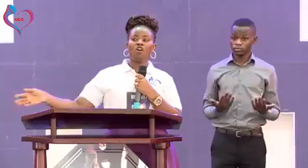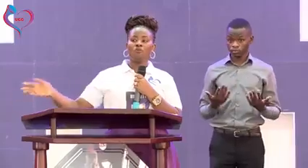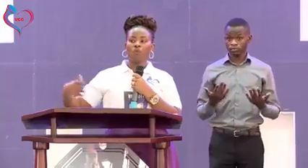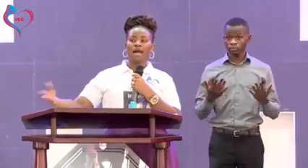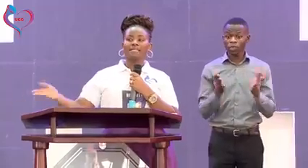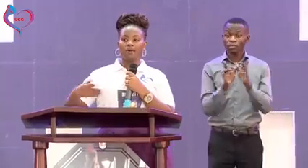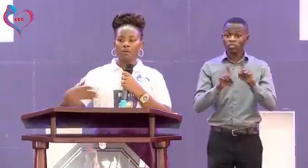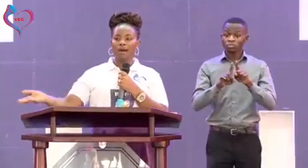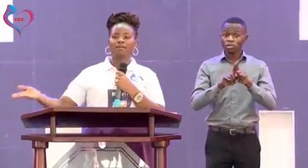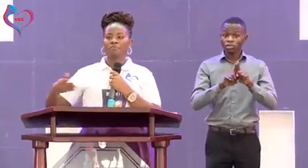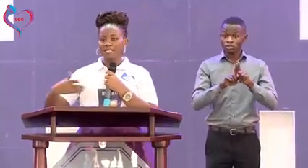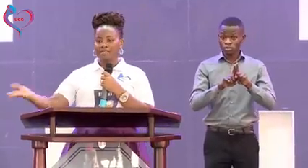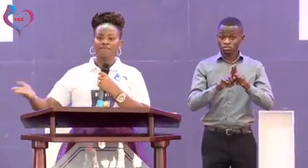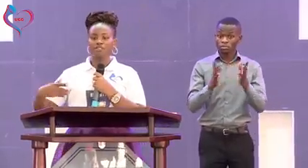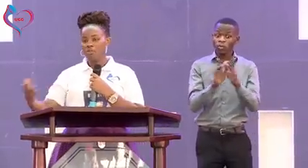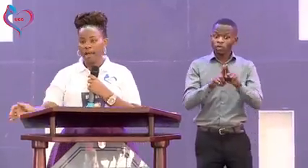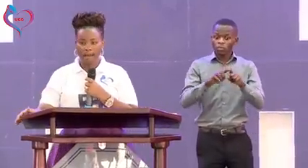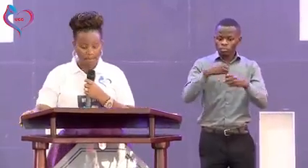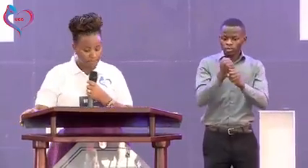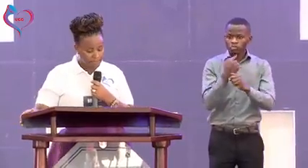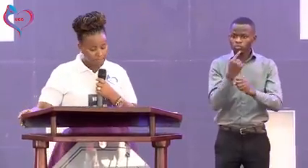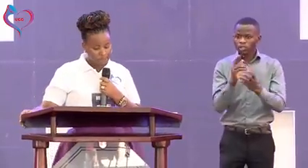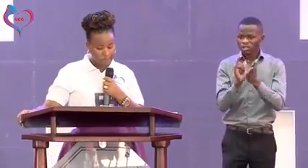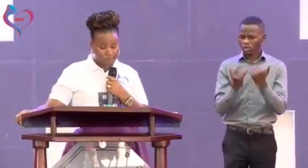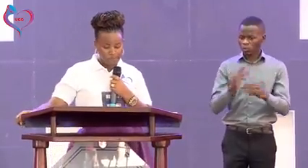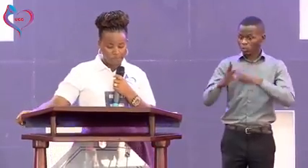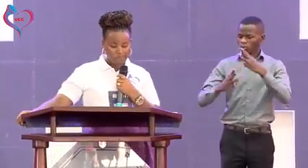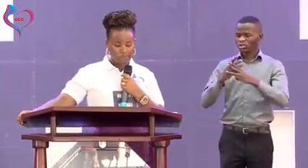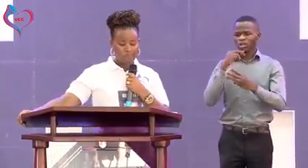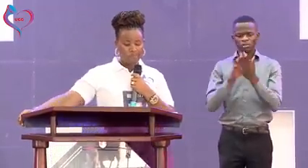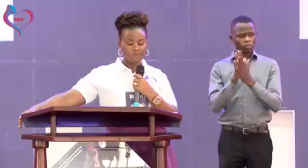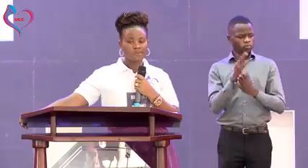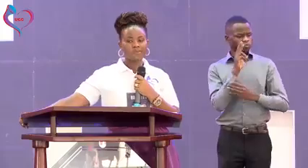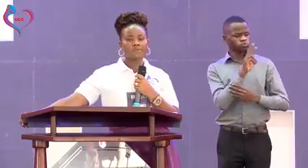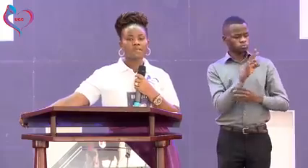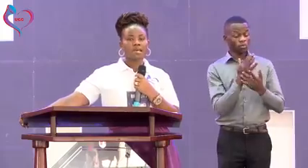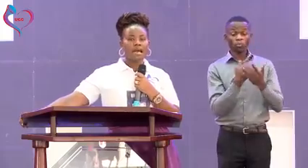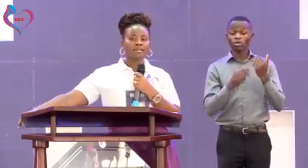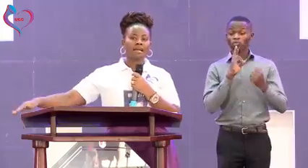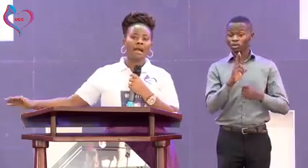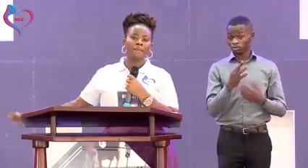Letting go of what the world perceives you are. And coming